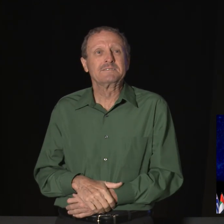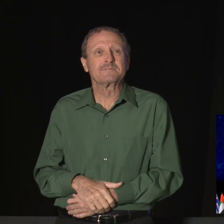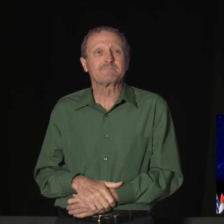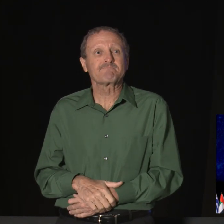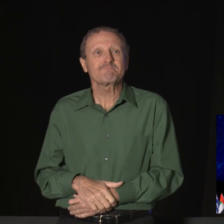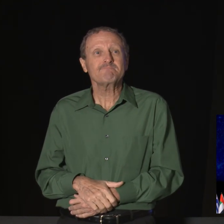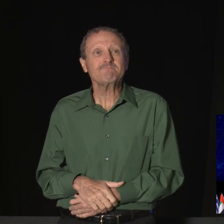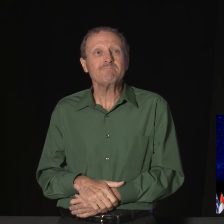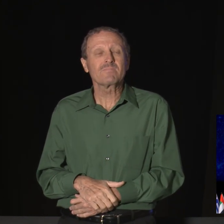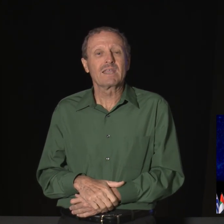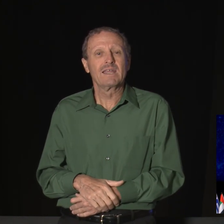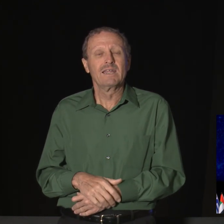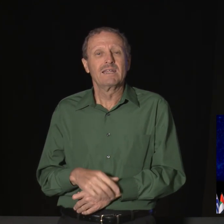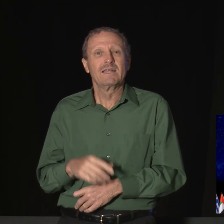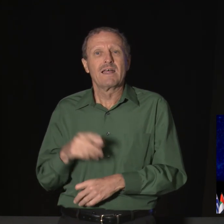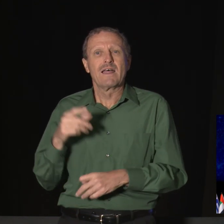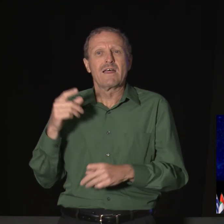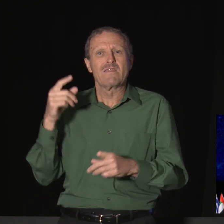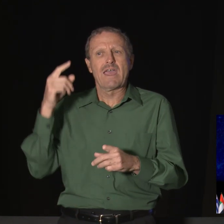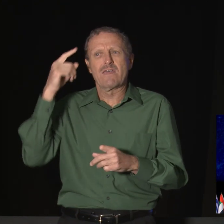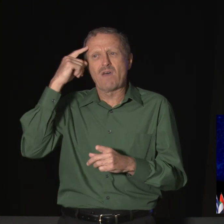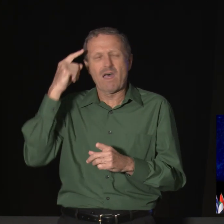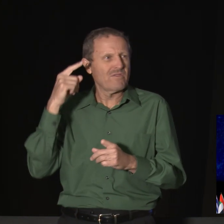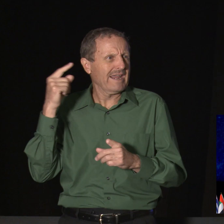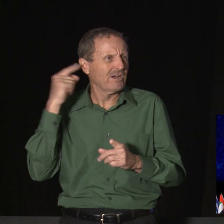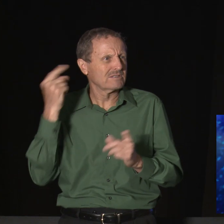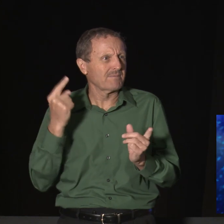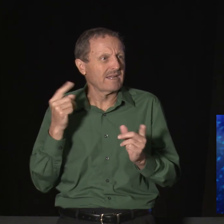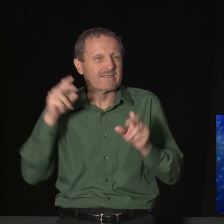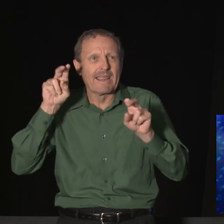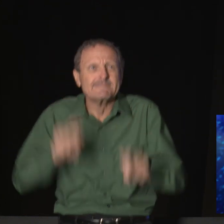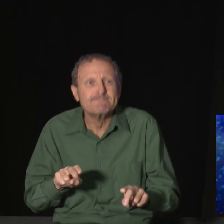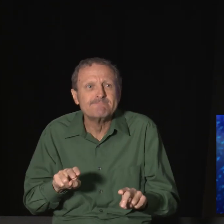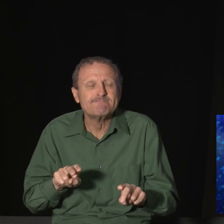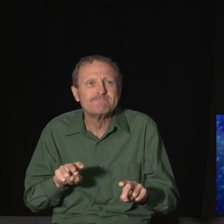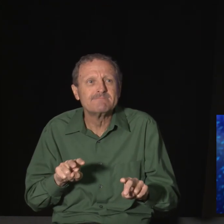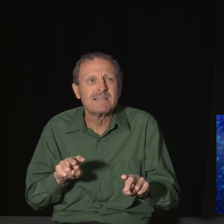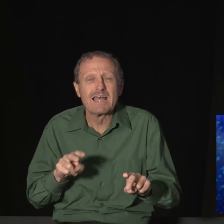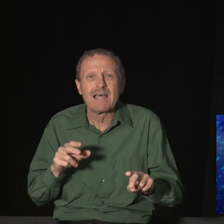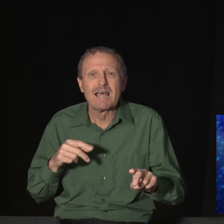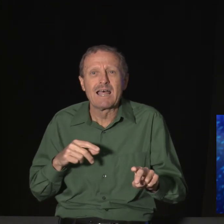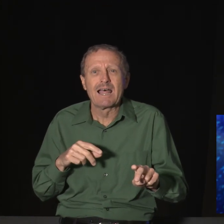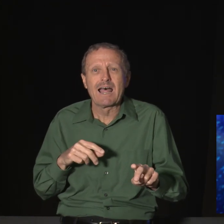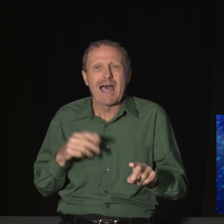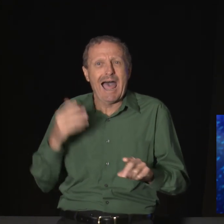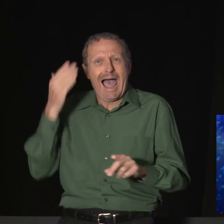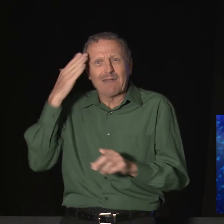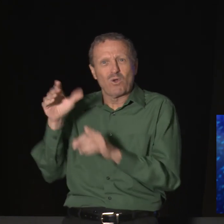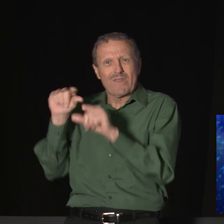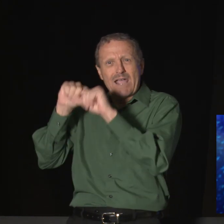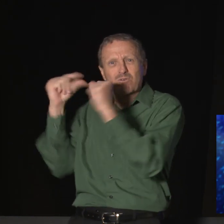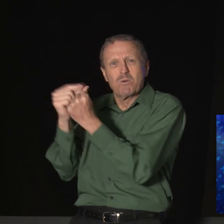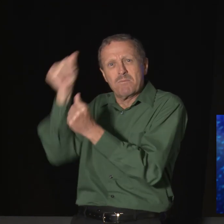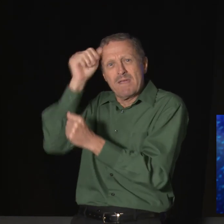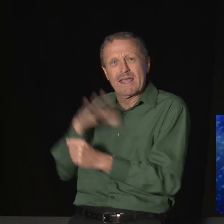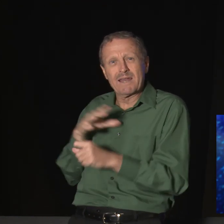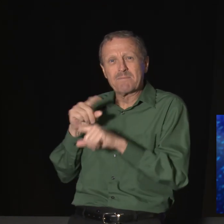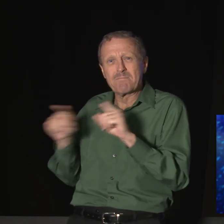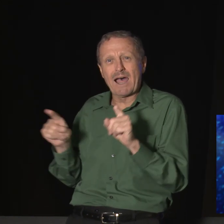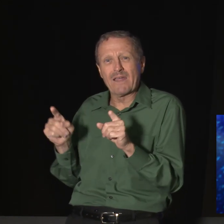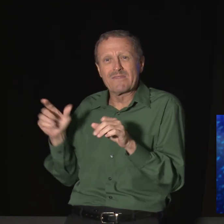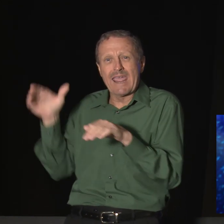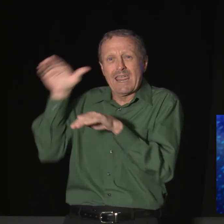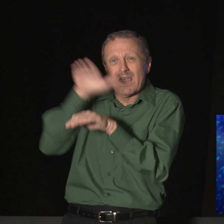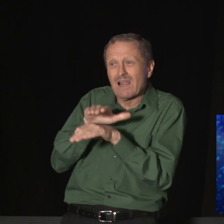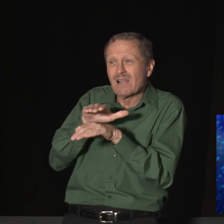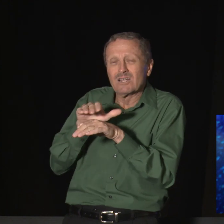At one point, they think they hear something, and so they lie down. I don't know this group of men, but they all lie on top